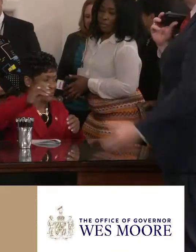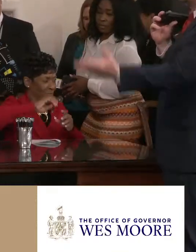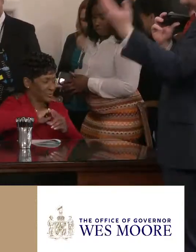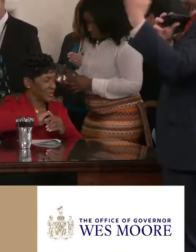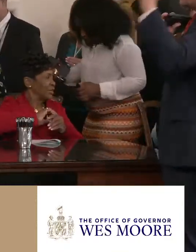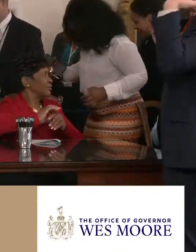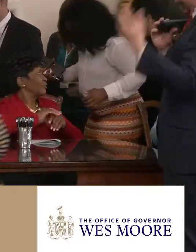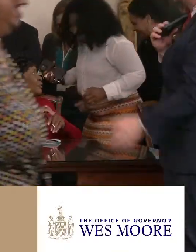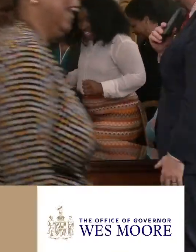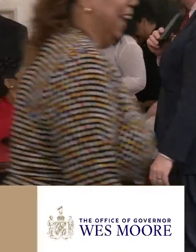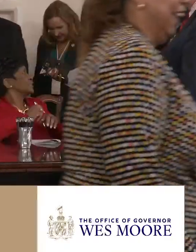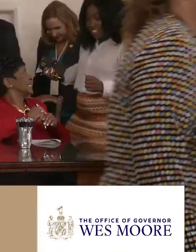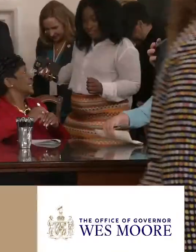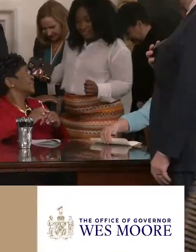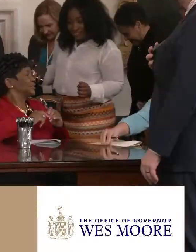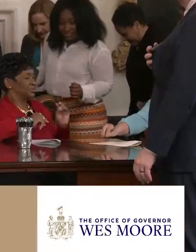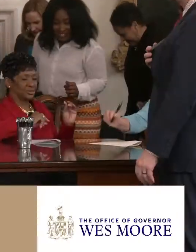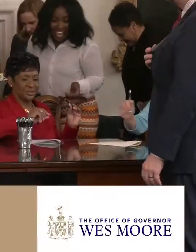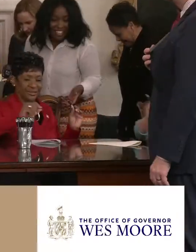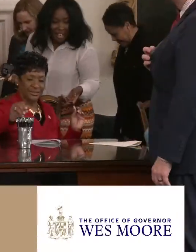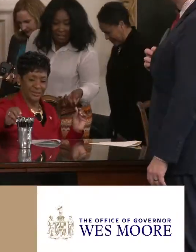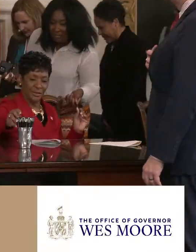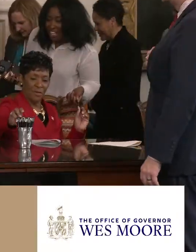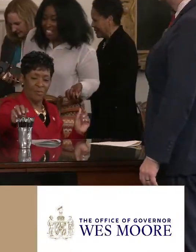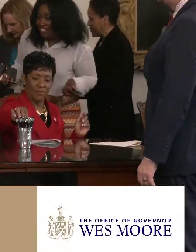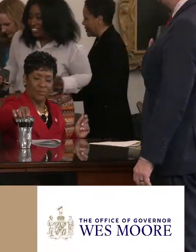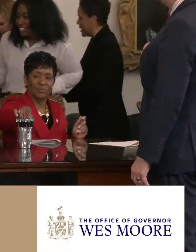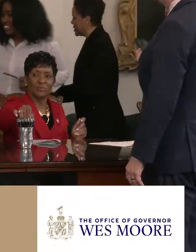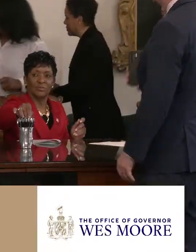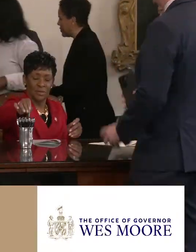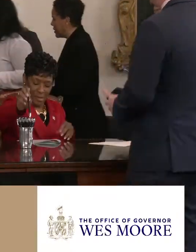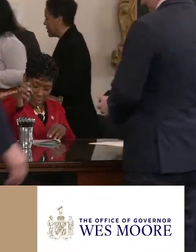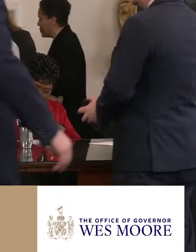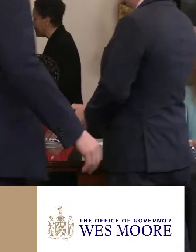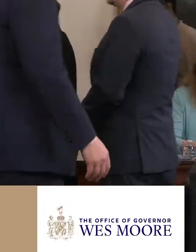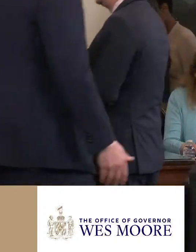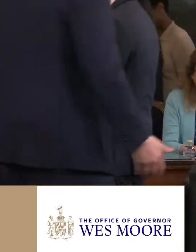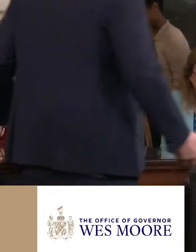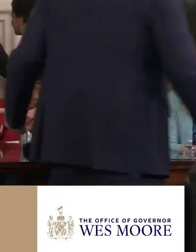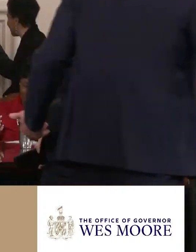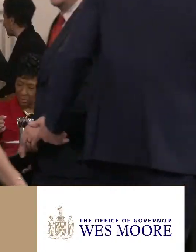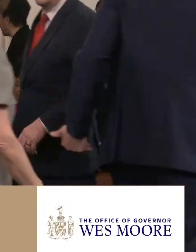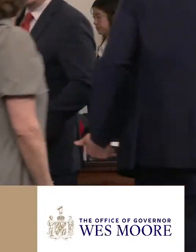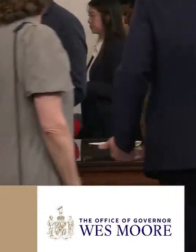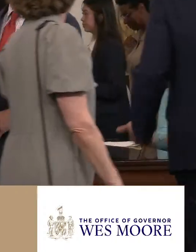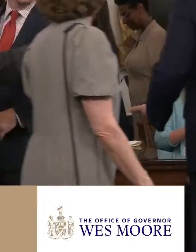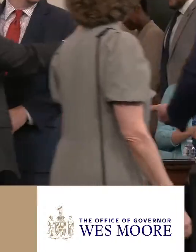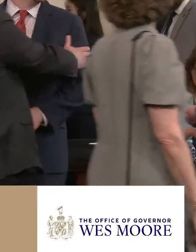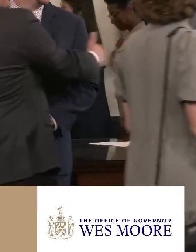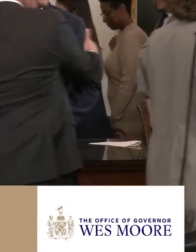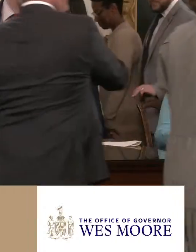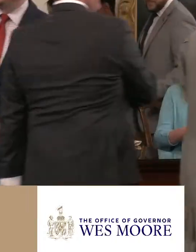Sal, Spiegel. You guys like hiding from the budget bill picture?